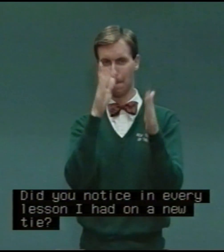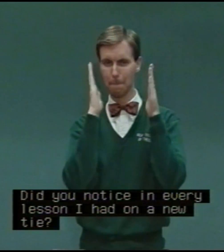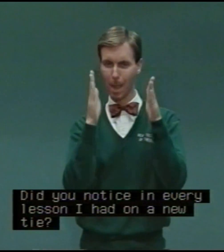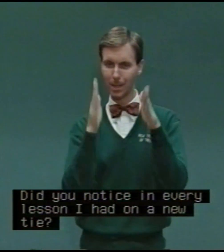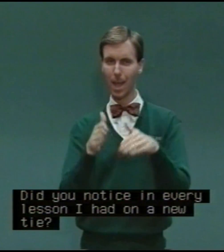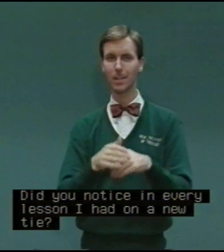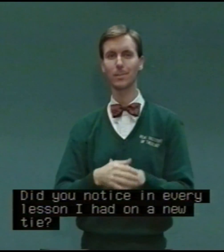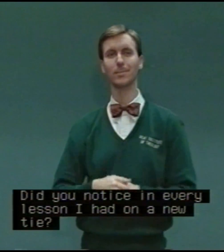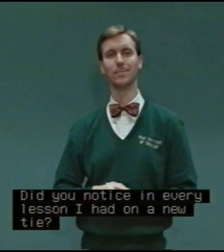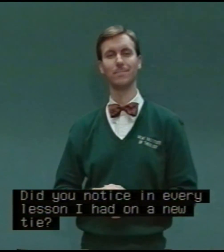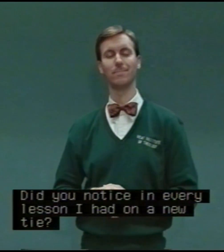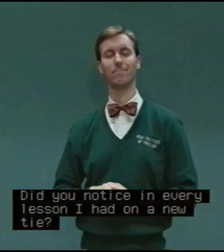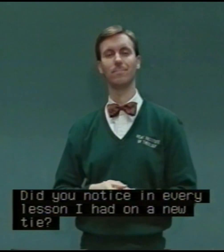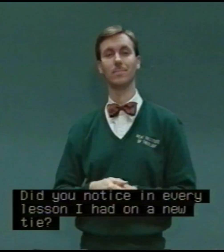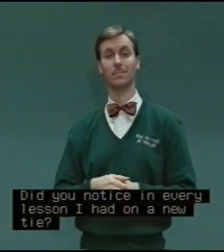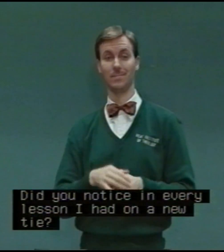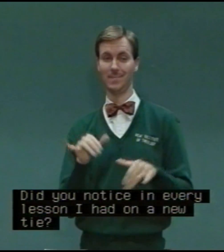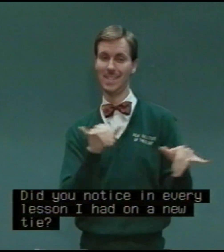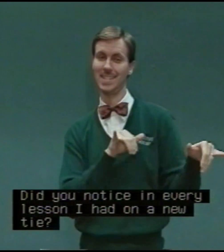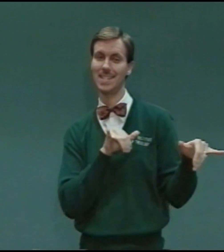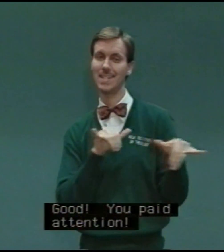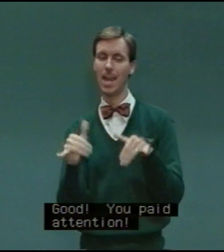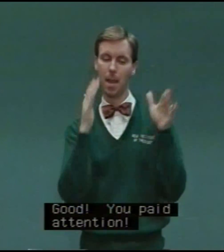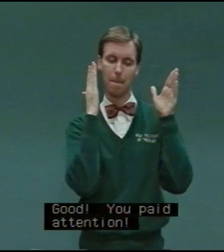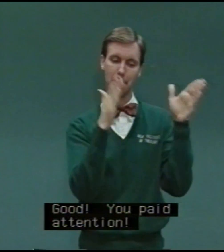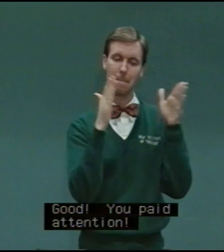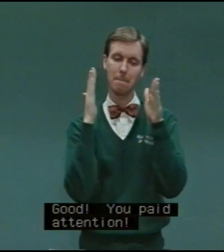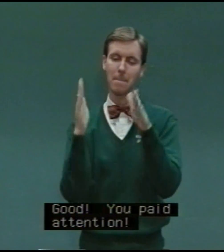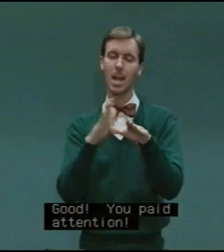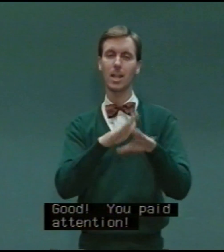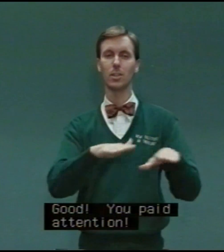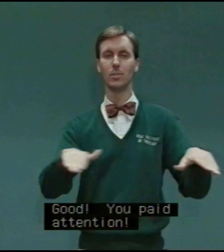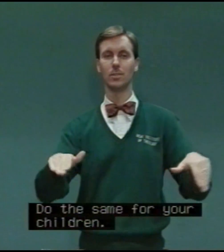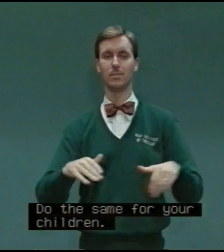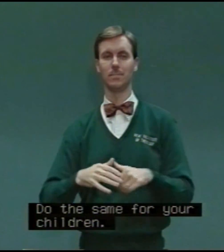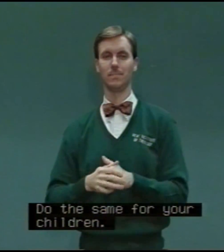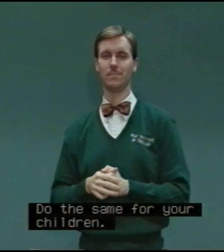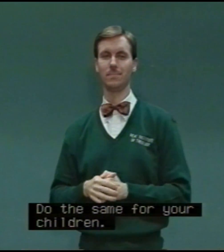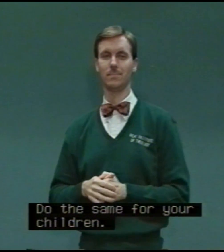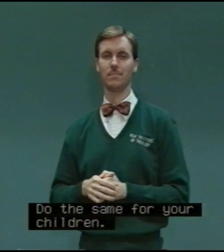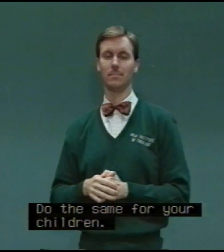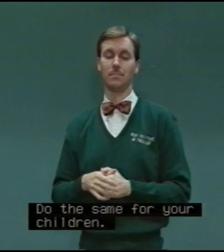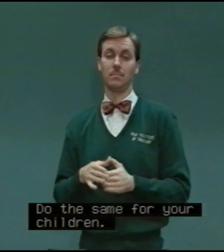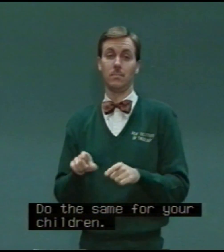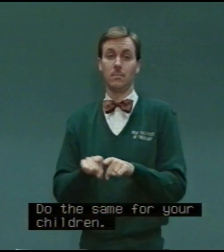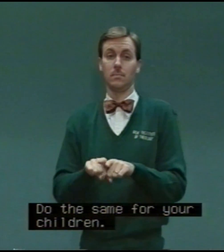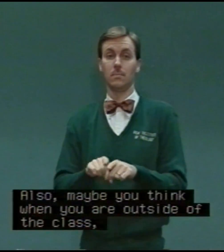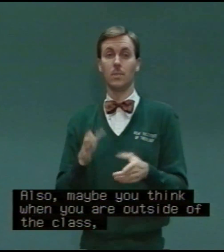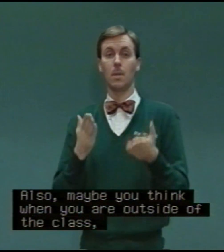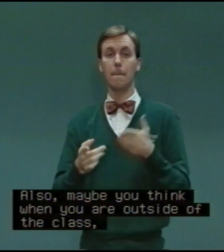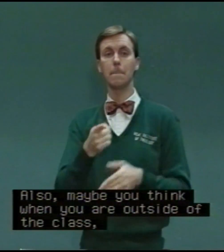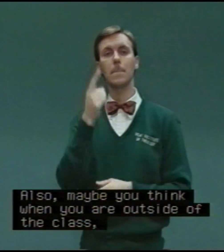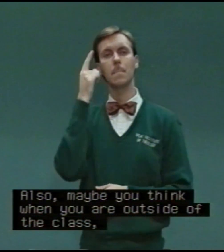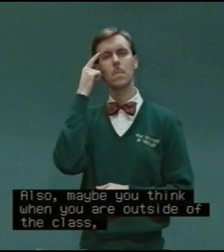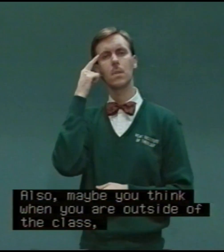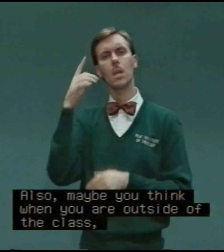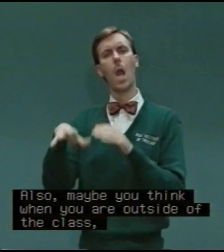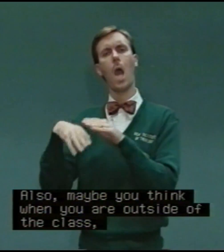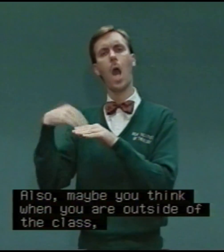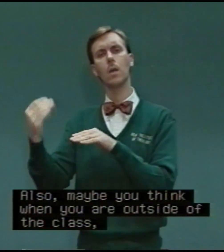a new tie good you paid attention do the same for your children also maybe